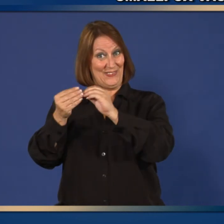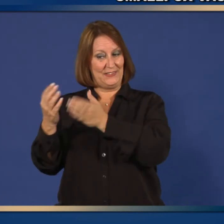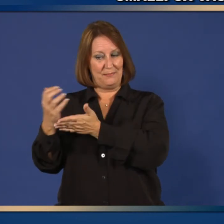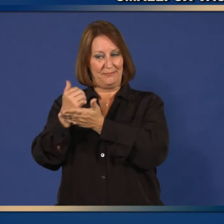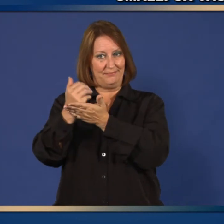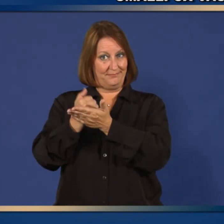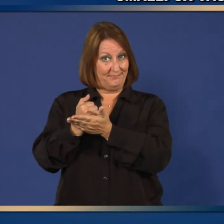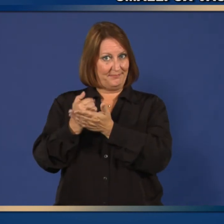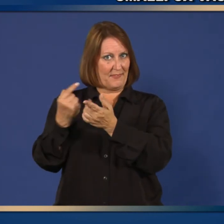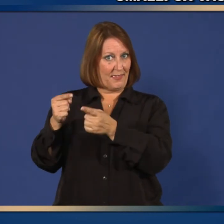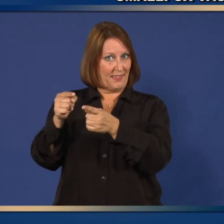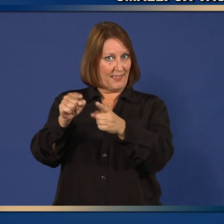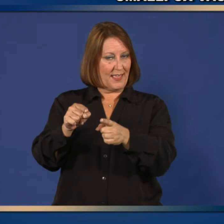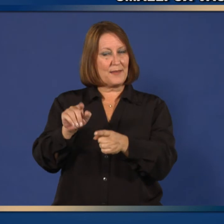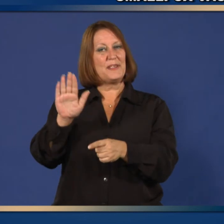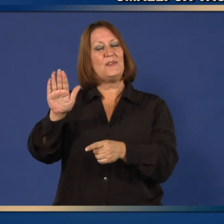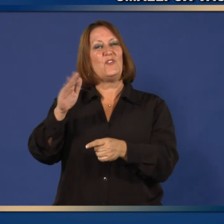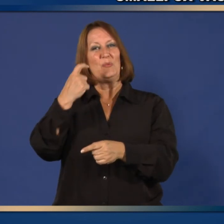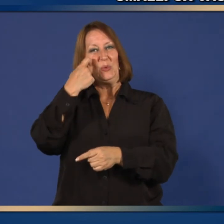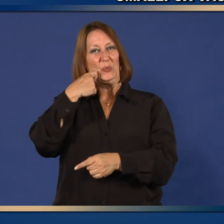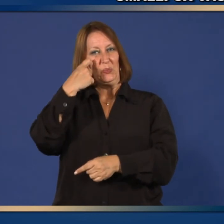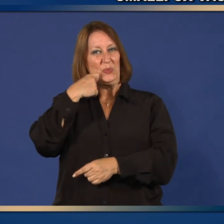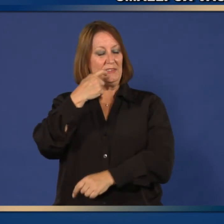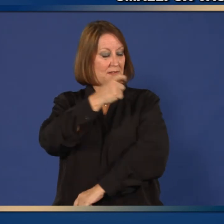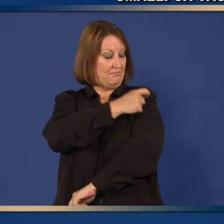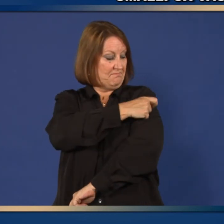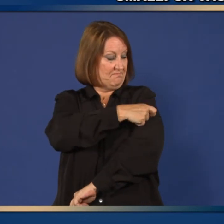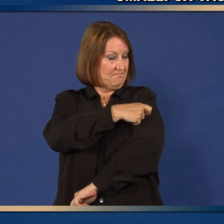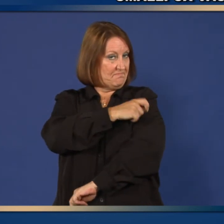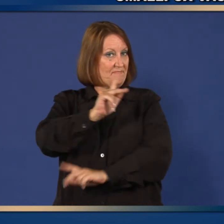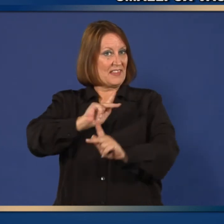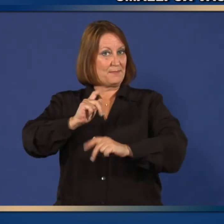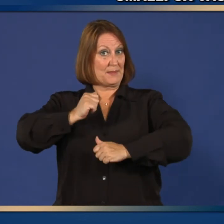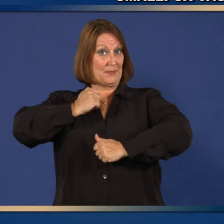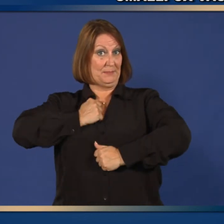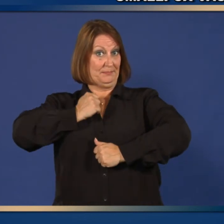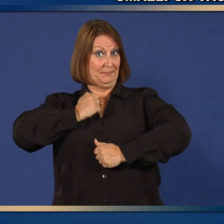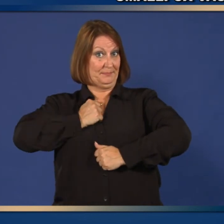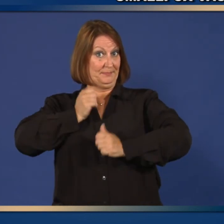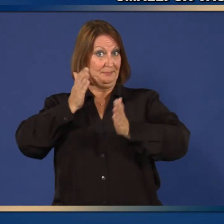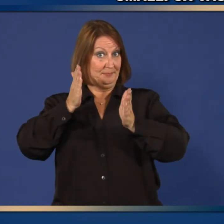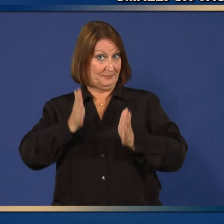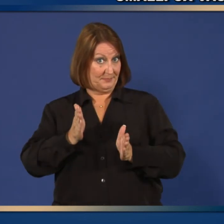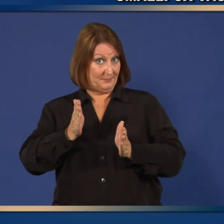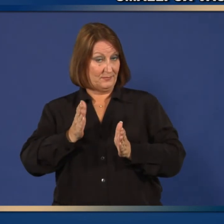vaccinating members of response teams and the military.